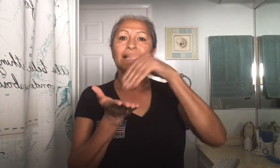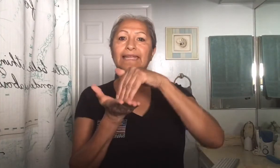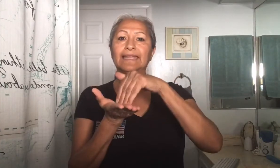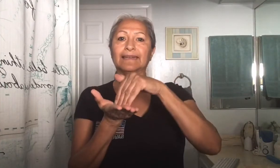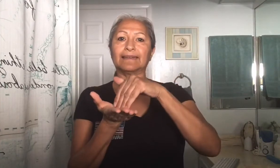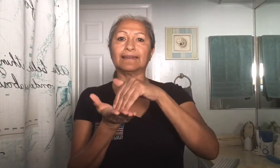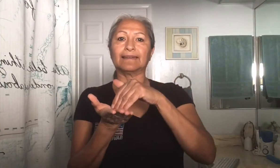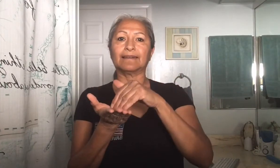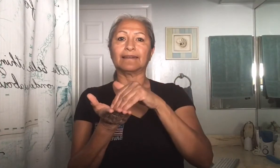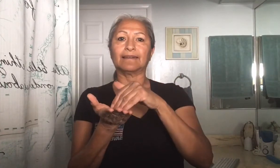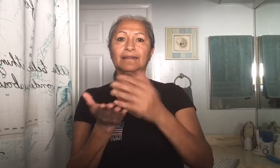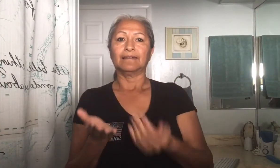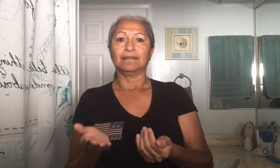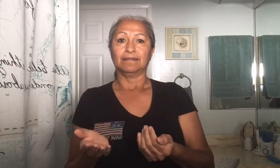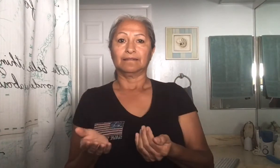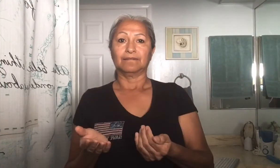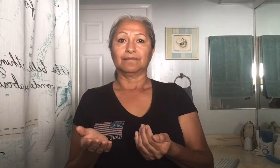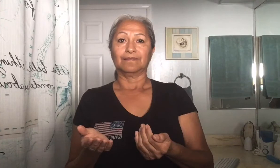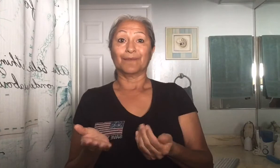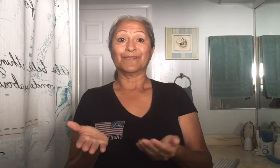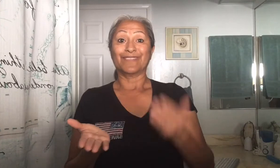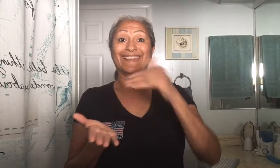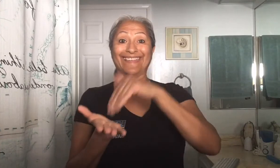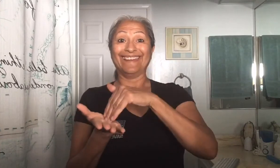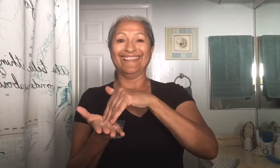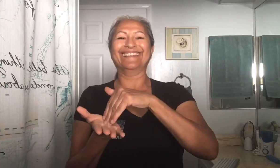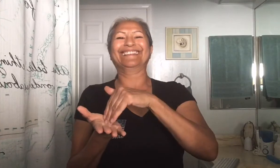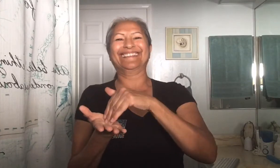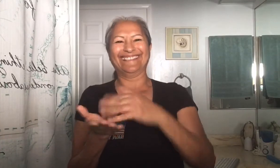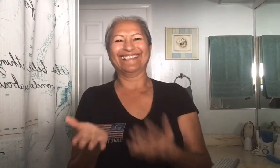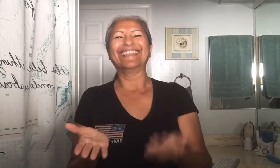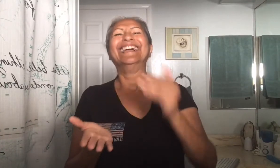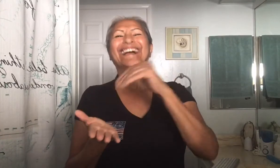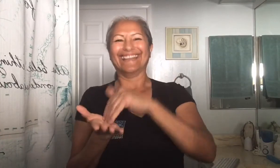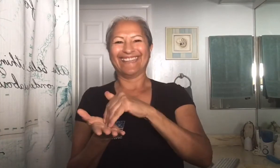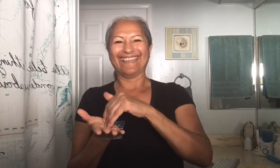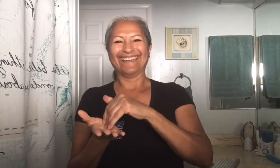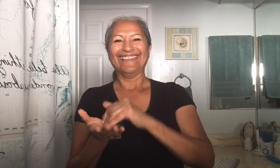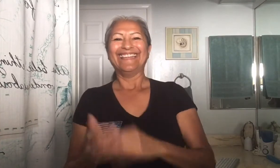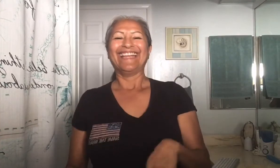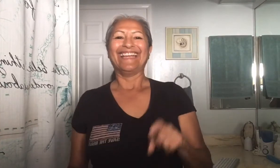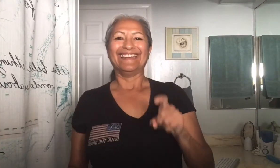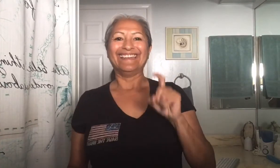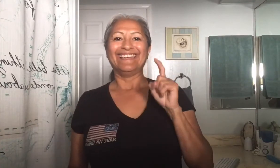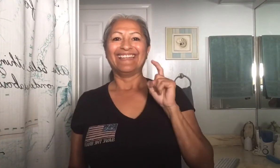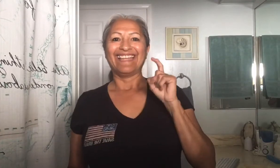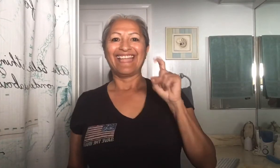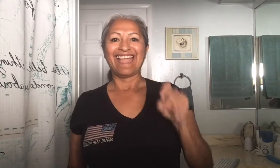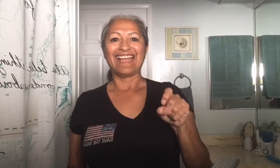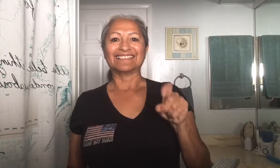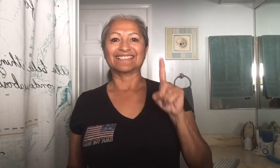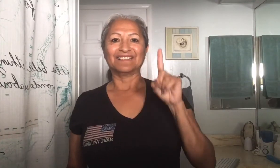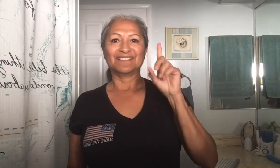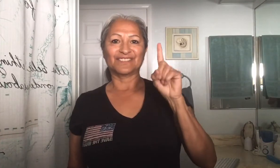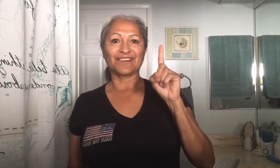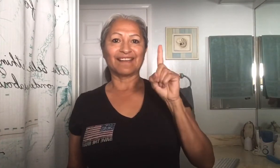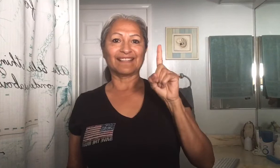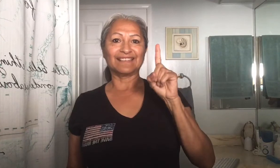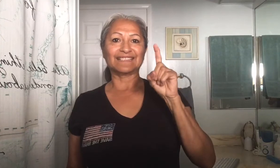again. You want me to do that again? Again. And ask. You start out like this and